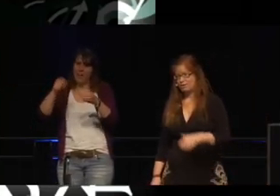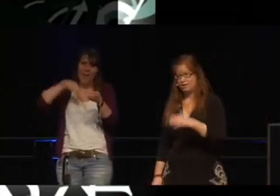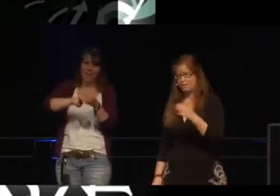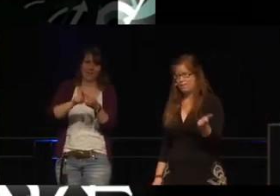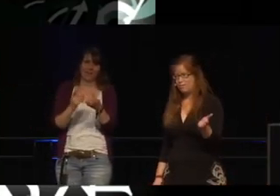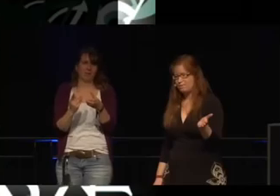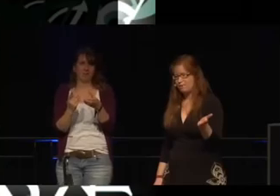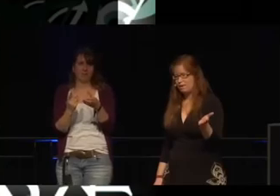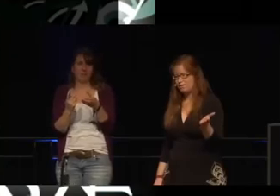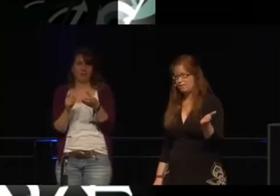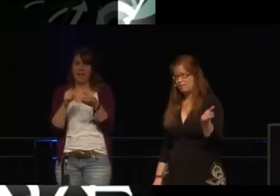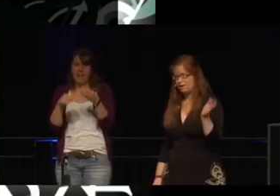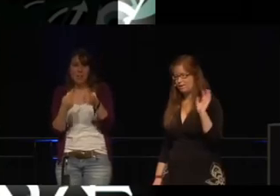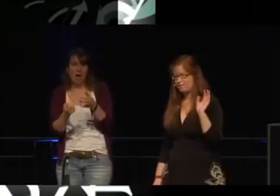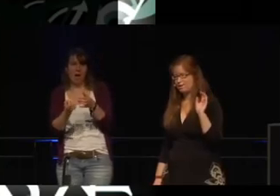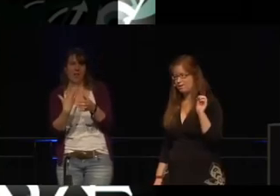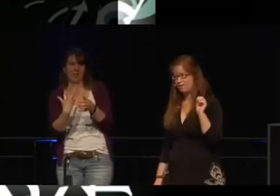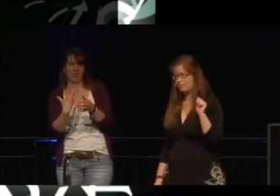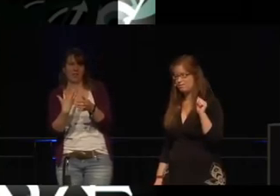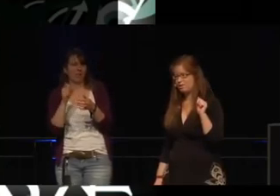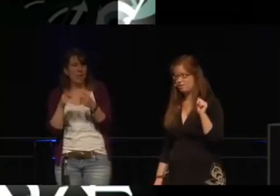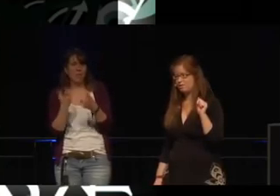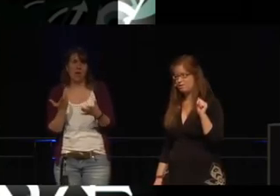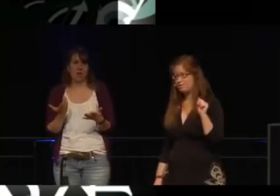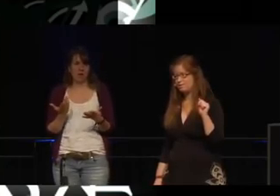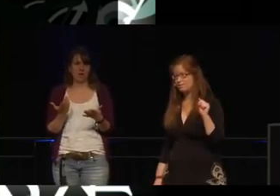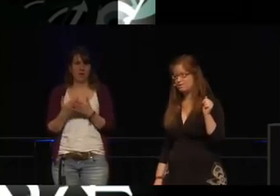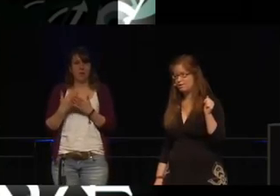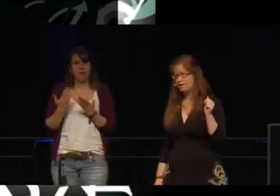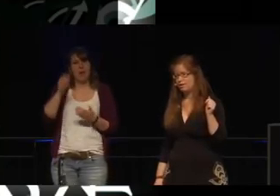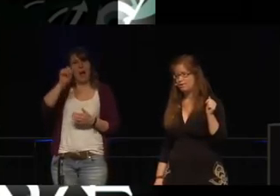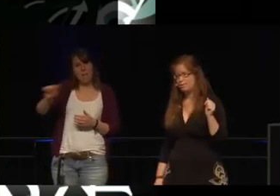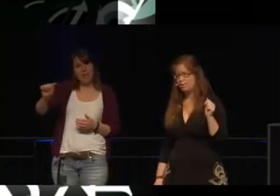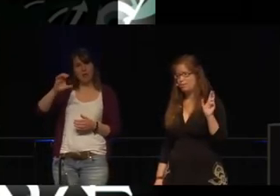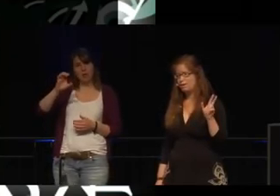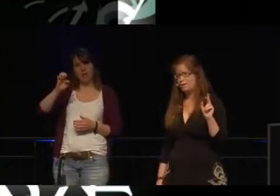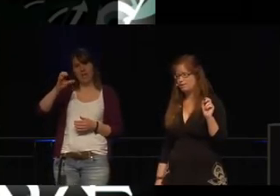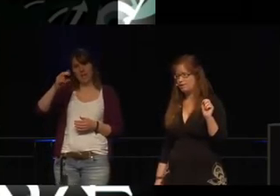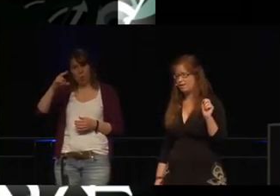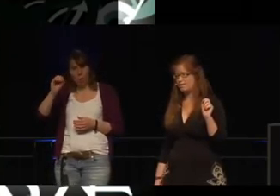control, but both devices already got hacked.